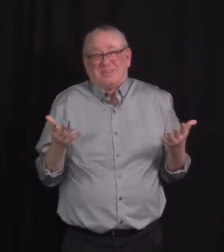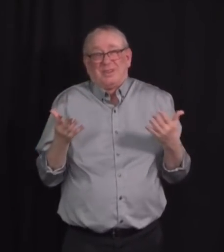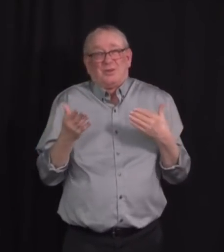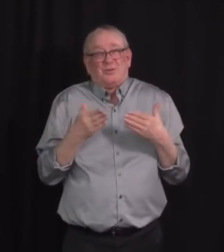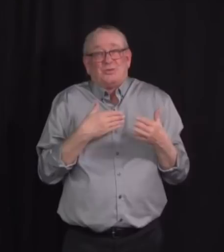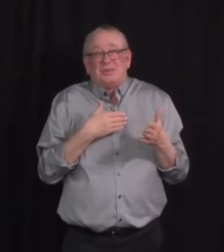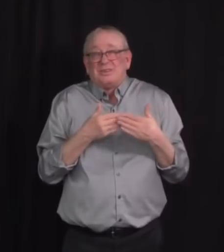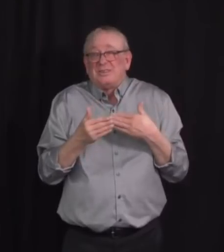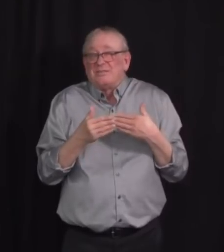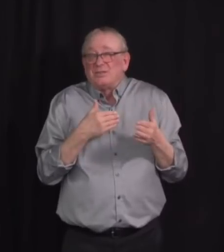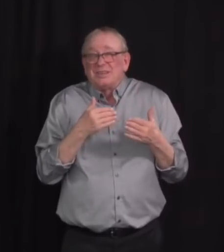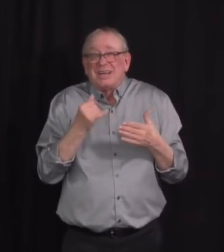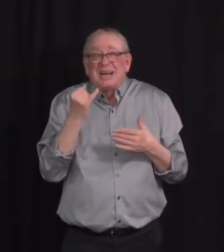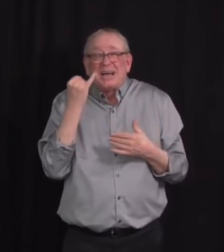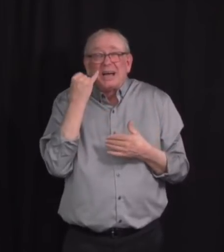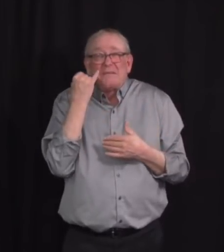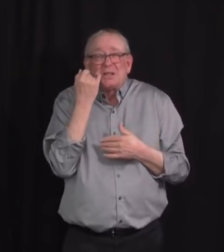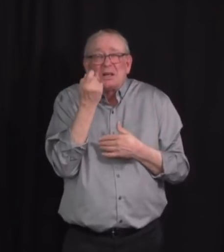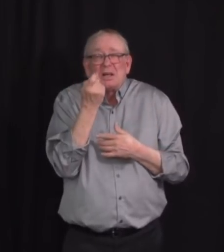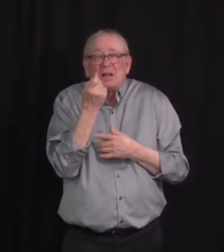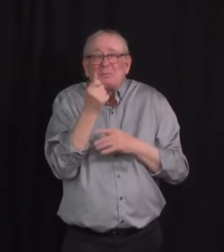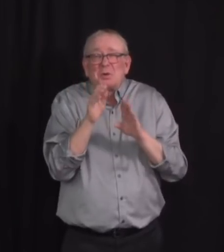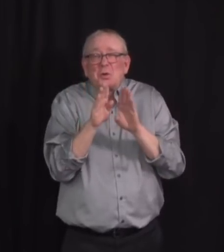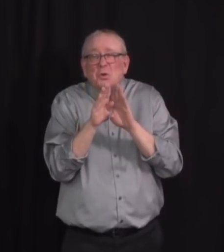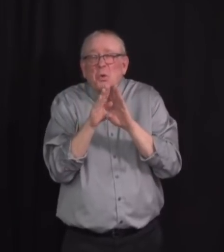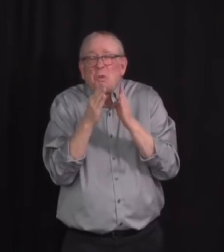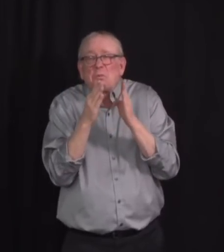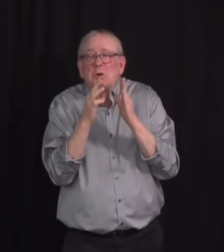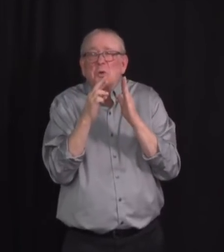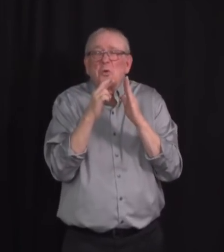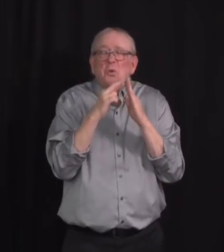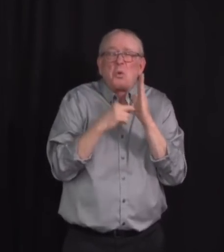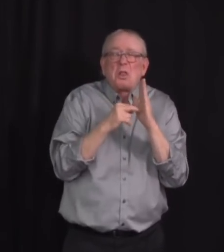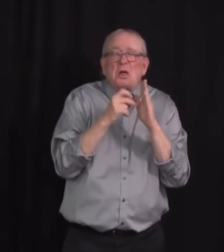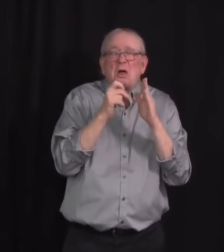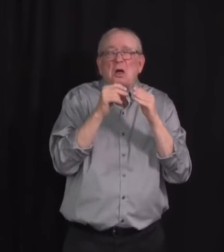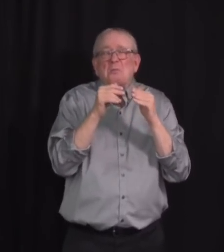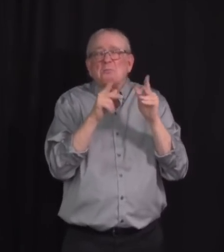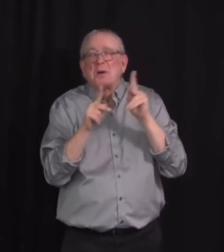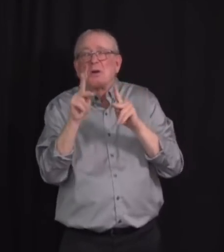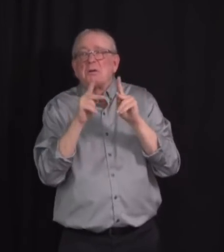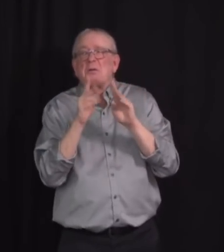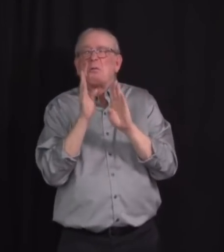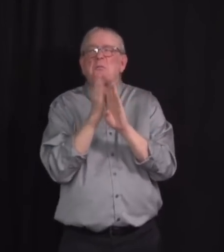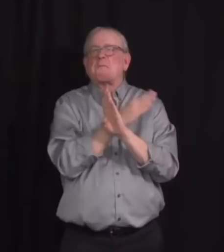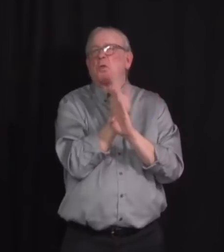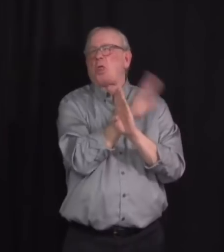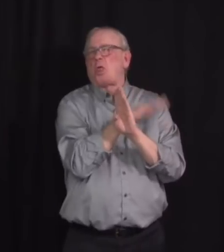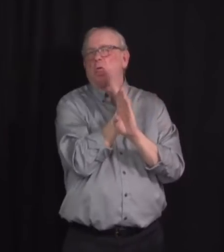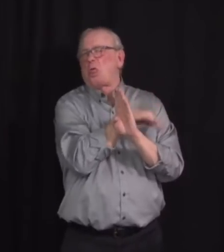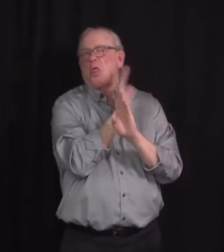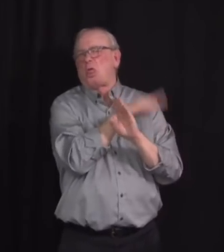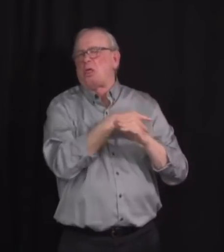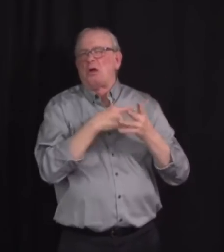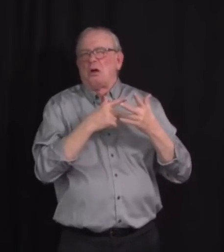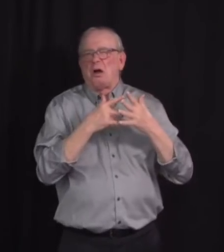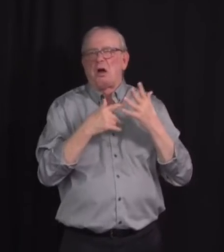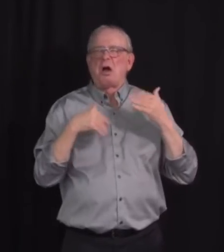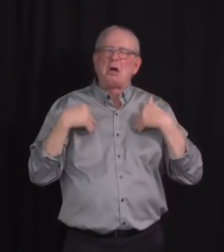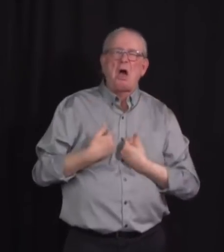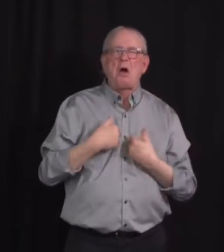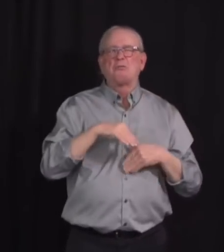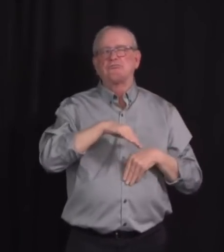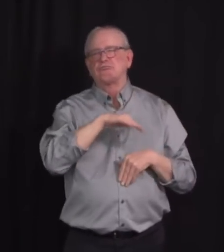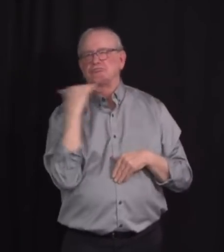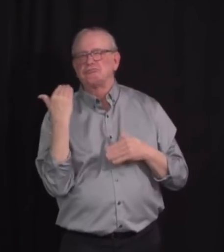slight easing of those rules, it may help those who previously were having large gatherings perhaps to